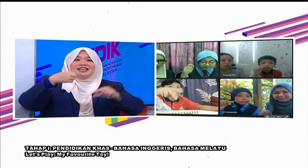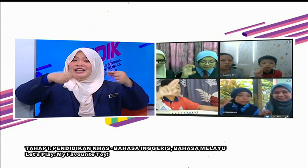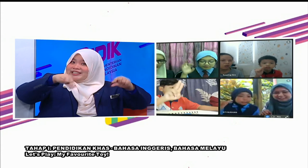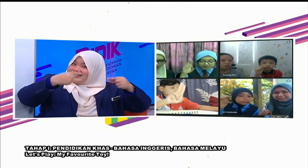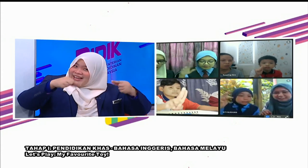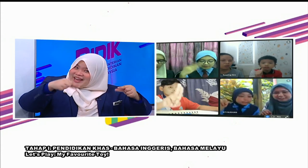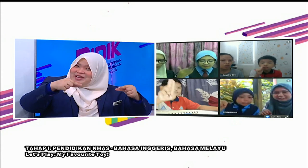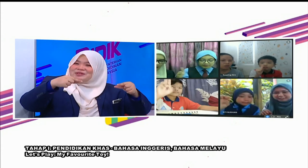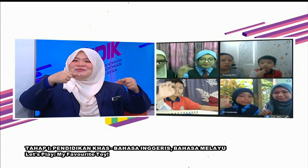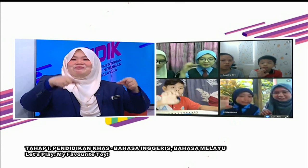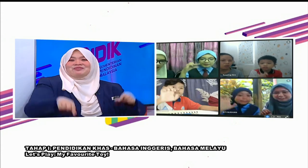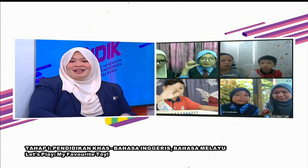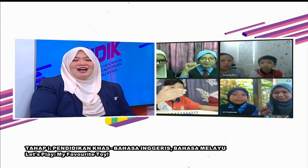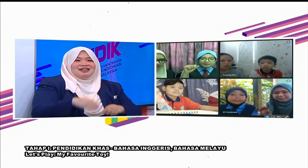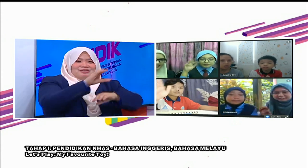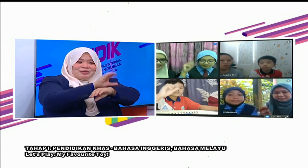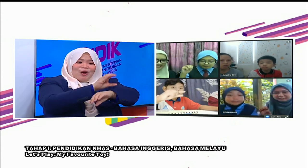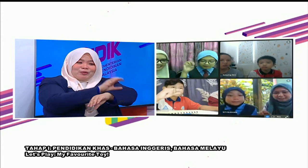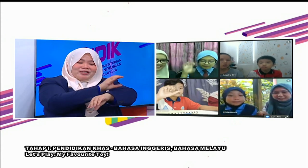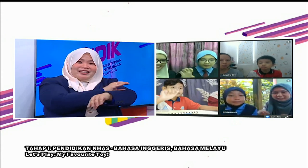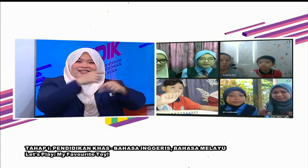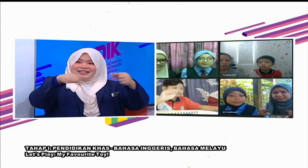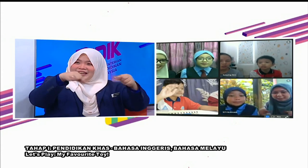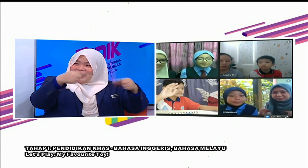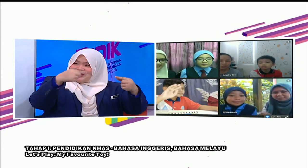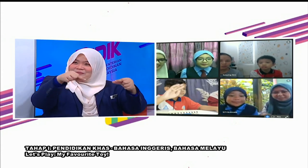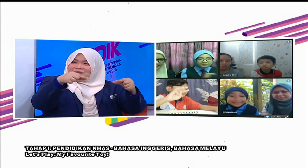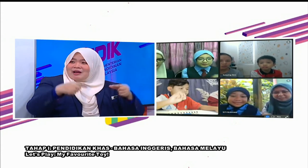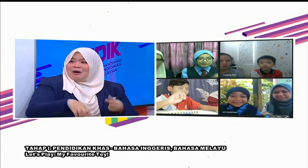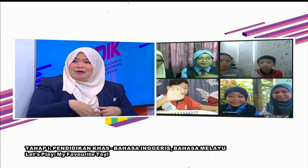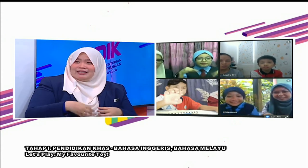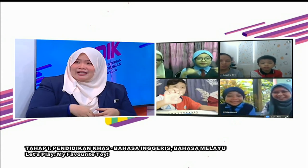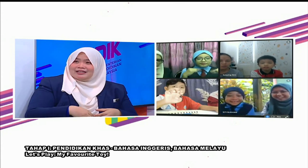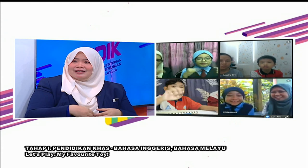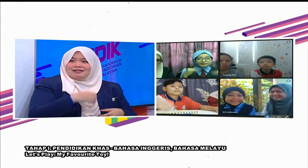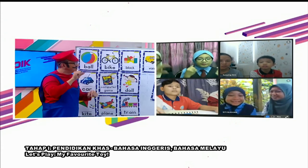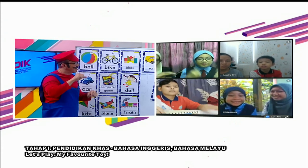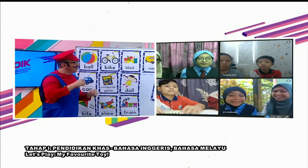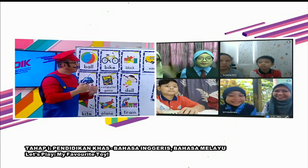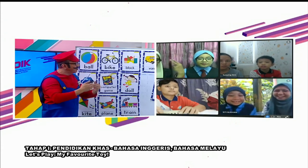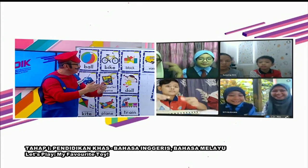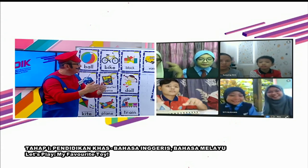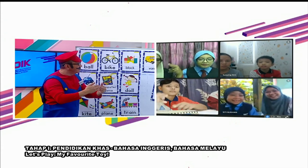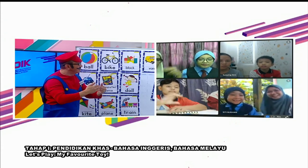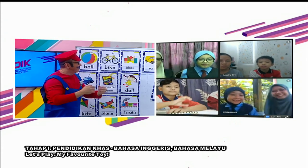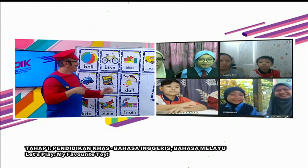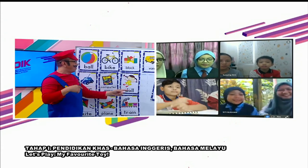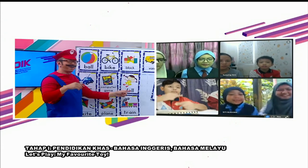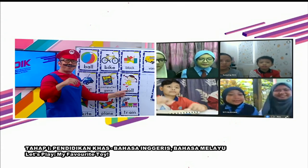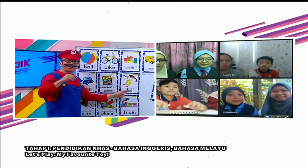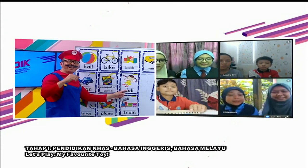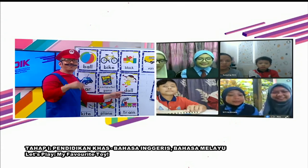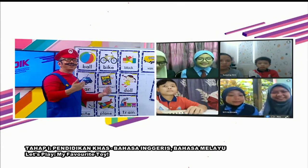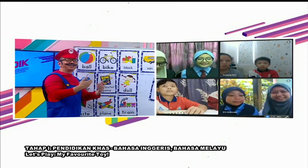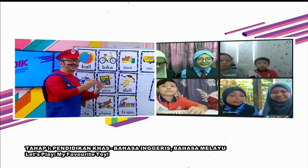G-A-M-E. Game. So computer game. Okay. Sean, shall I continue? Yes,